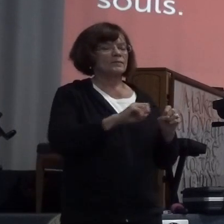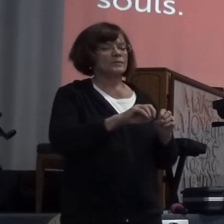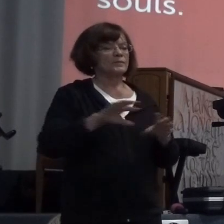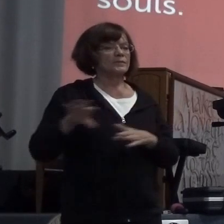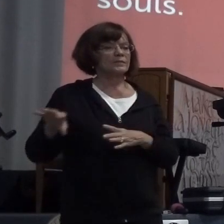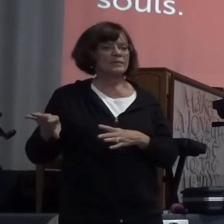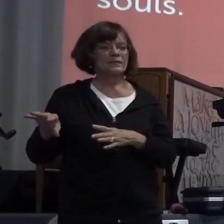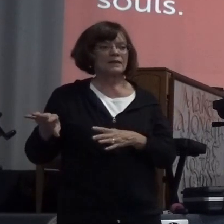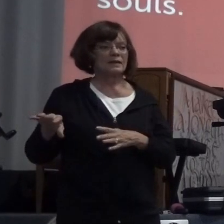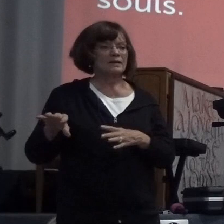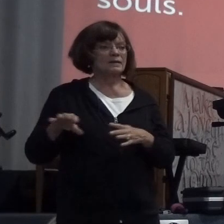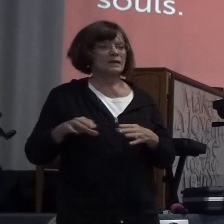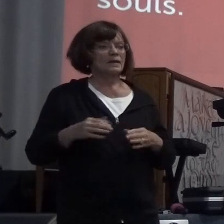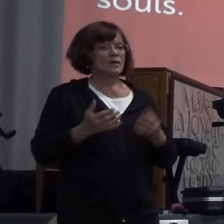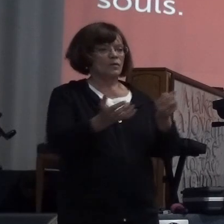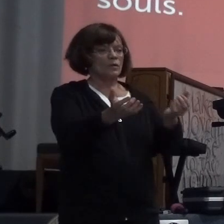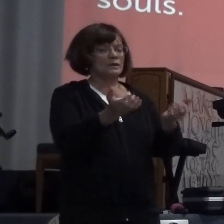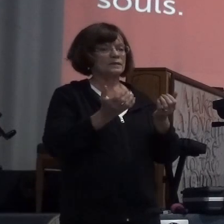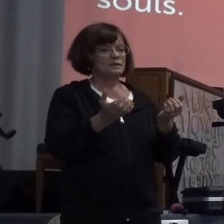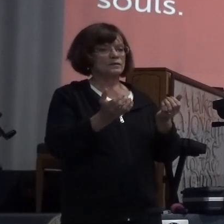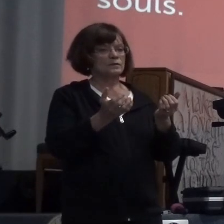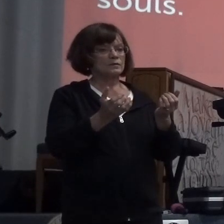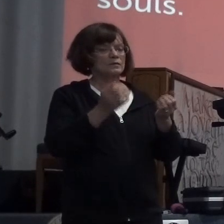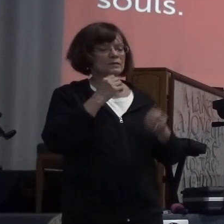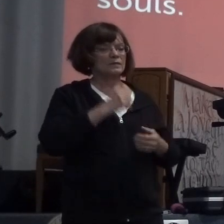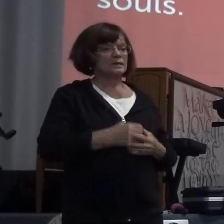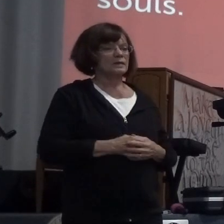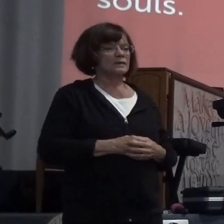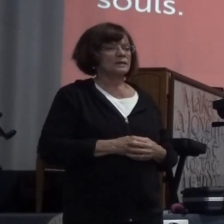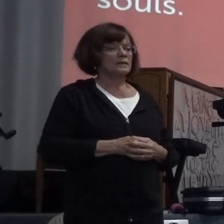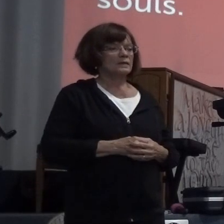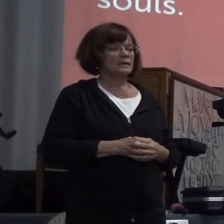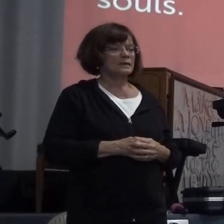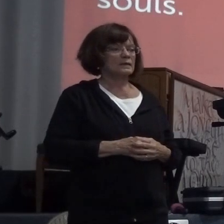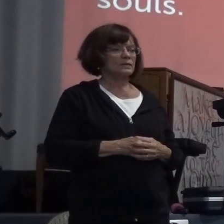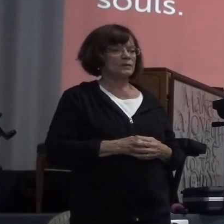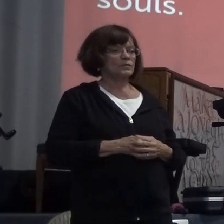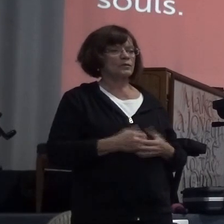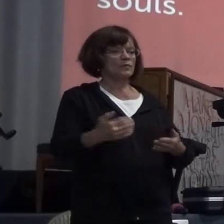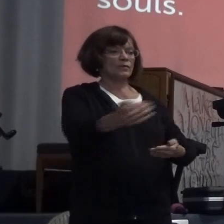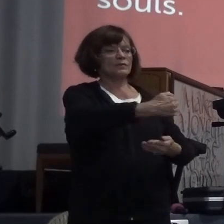study because they wanted to weed out who really wasn't in the faith.